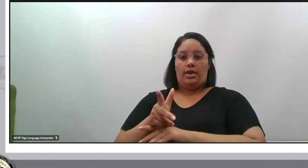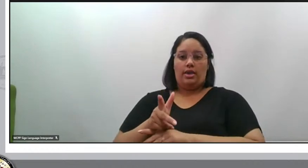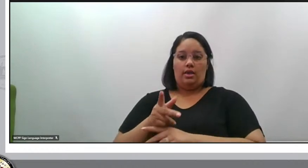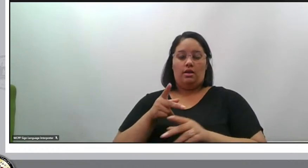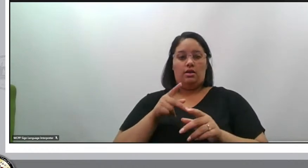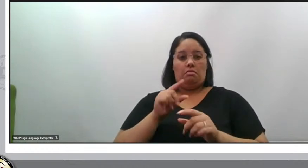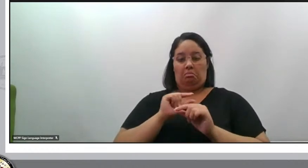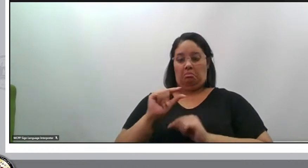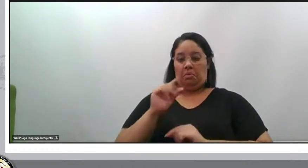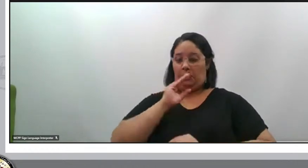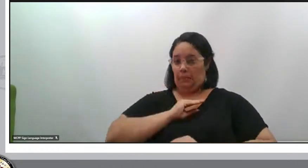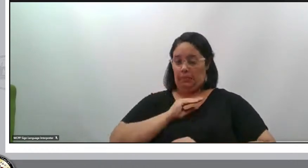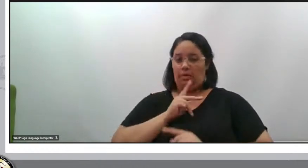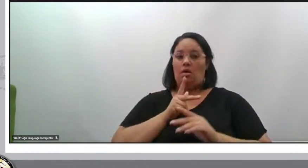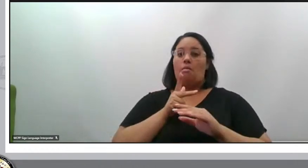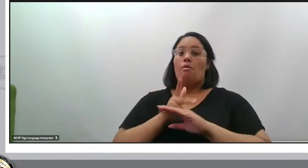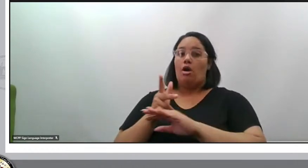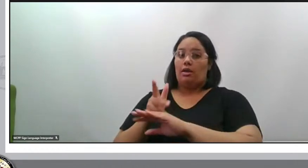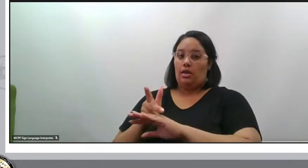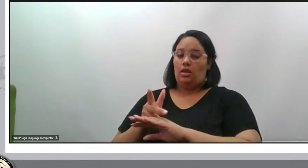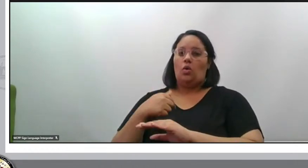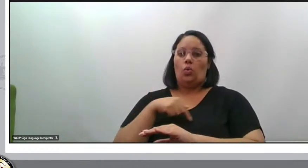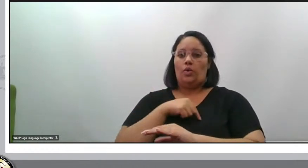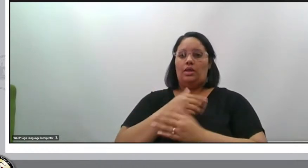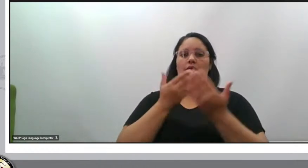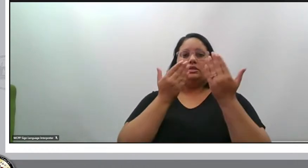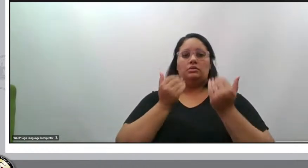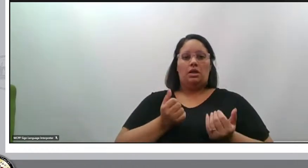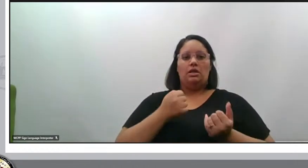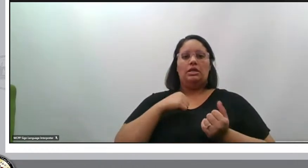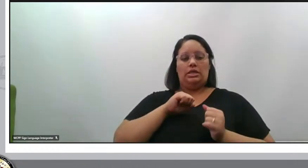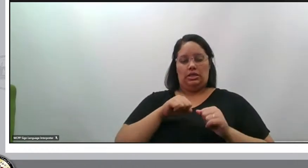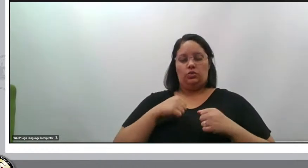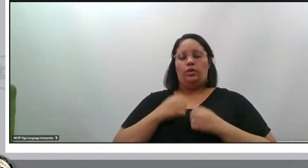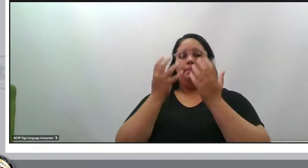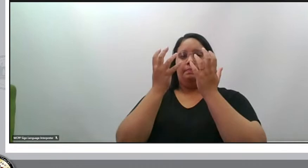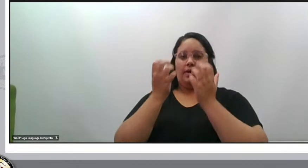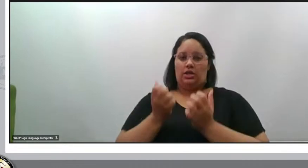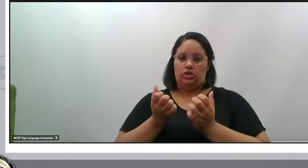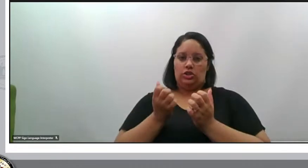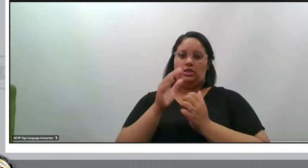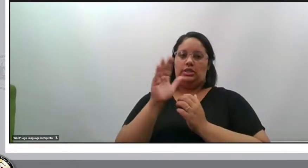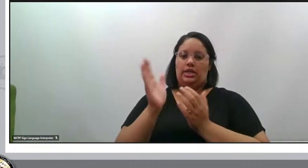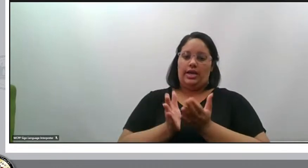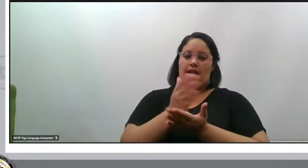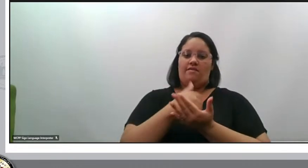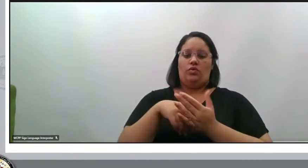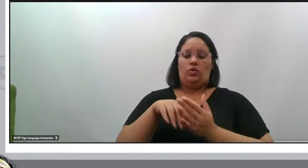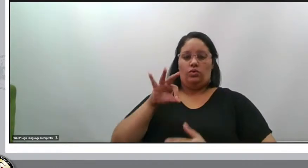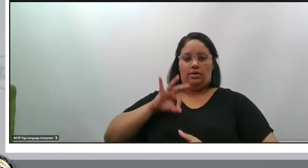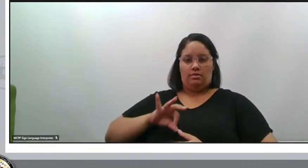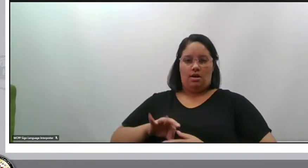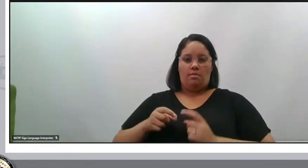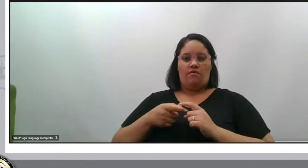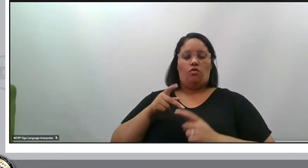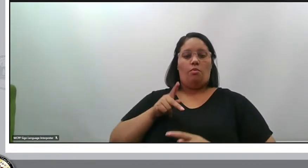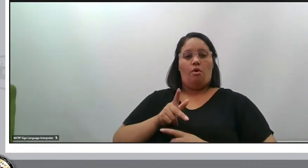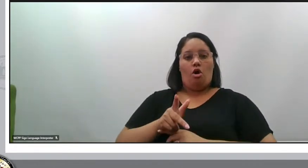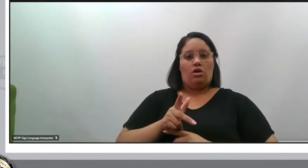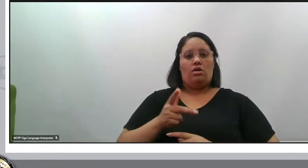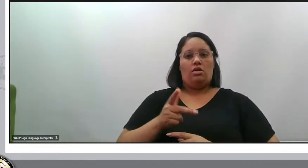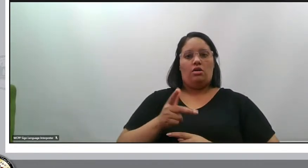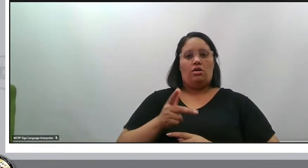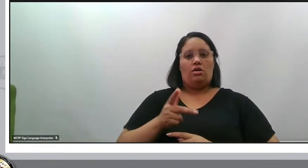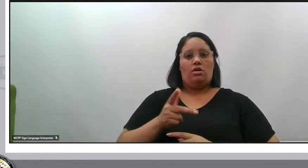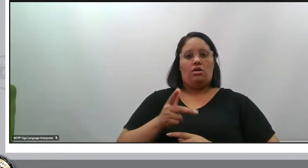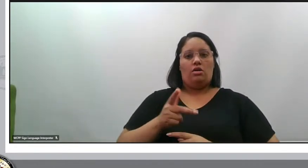parking. Chair, with regards to the parking, we obviously budget for we anticipate revenue to be received. However, for parking with past year, the trend